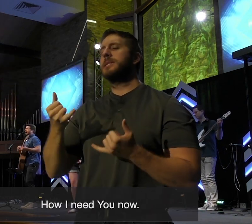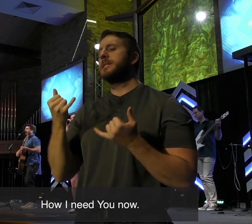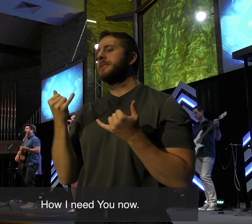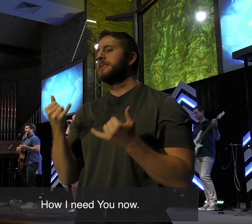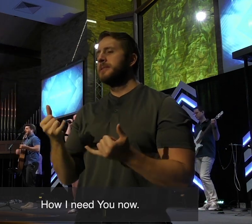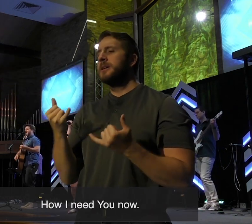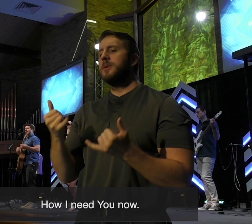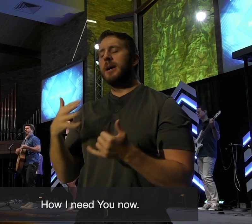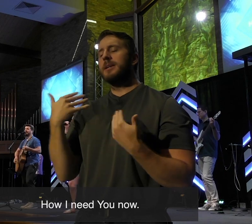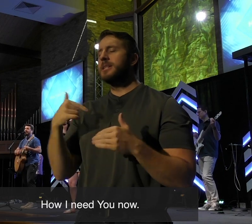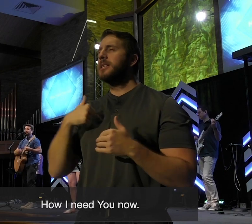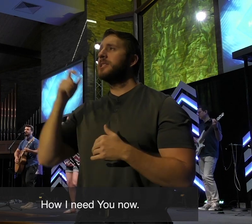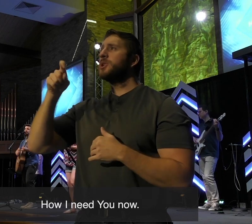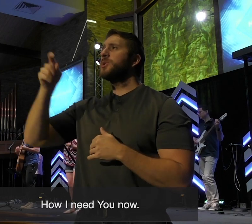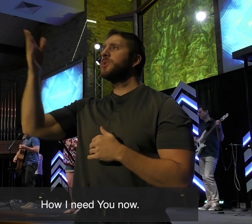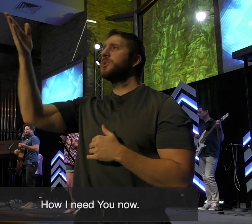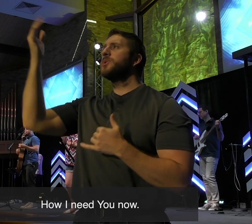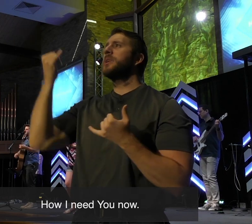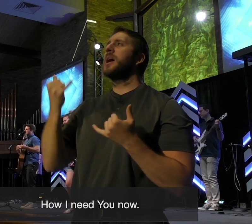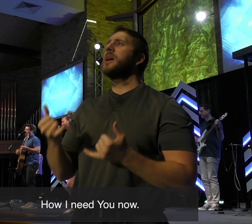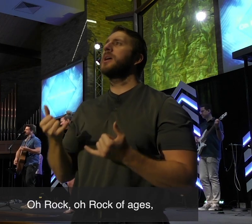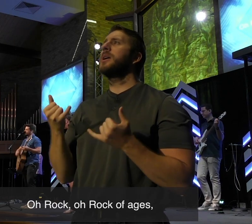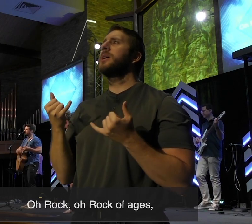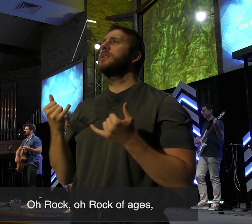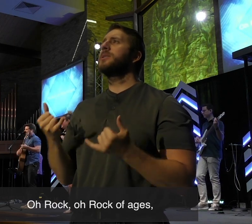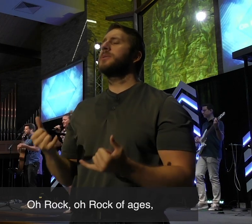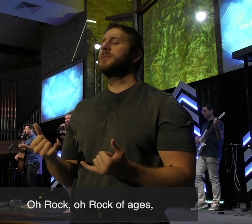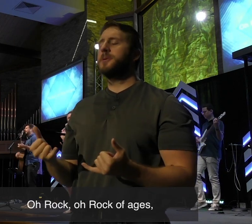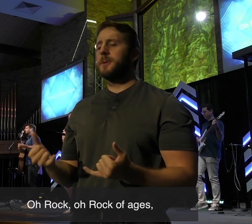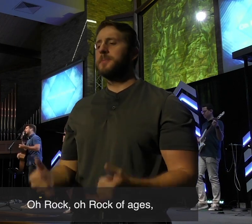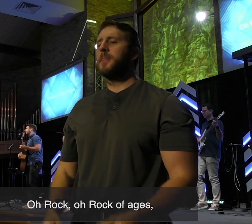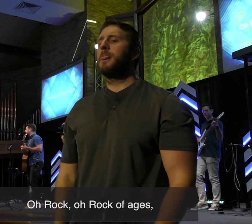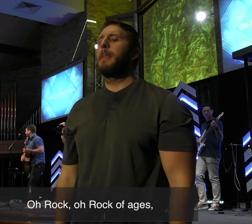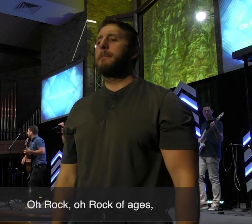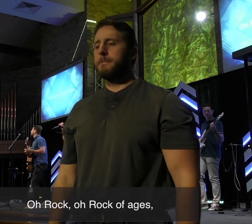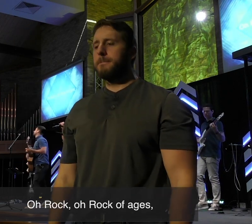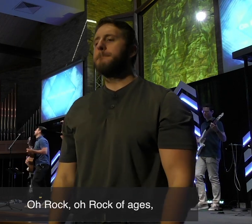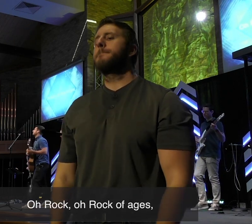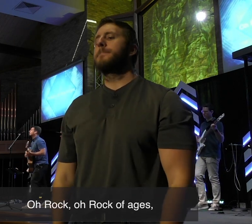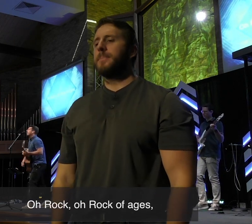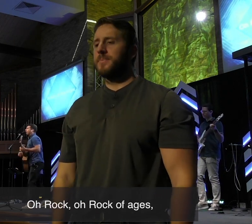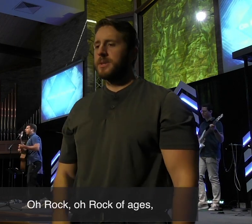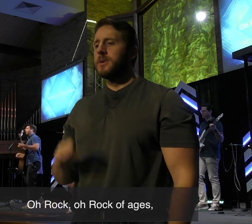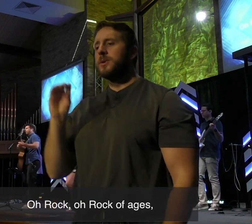now. How I need you. It's your faithfulness I'm standing.